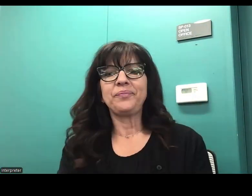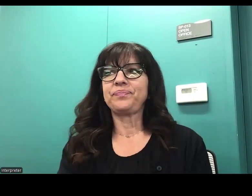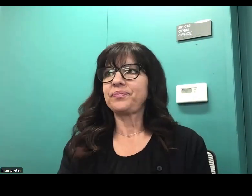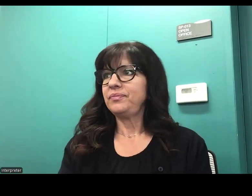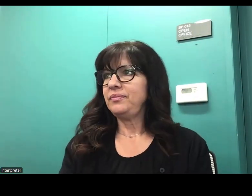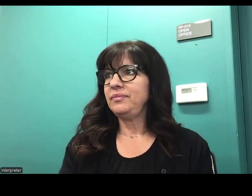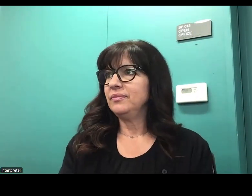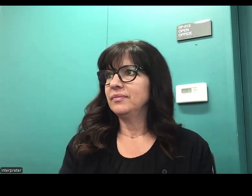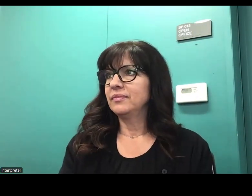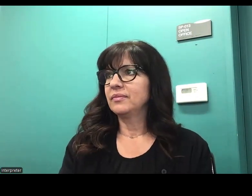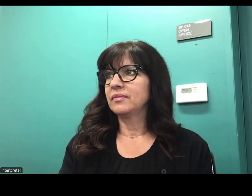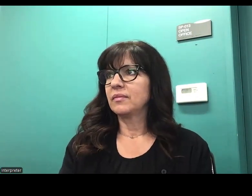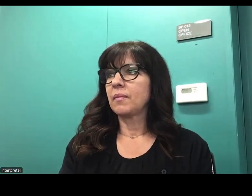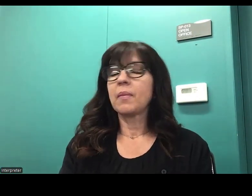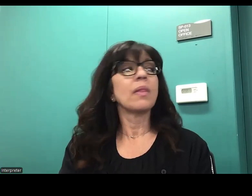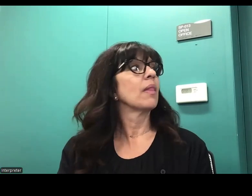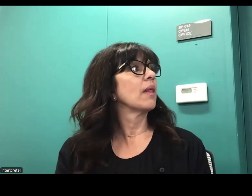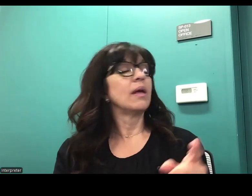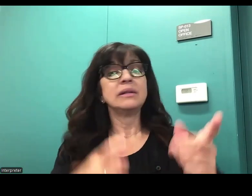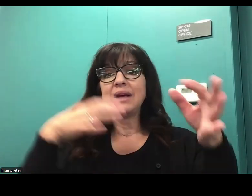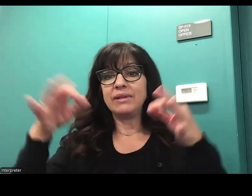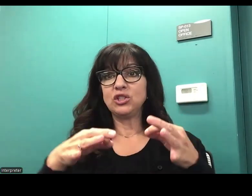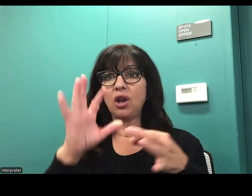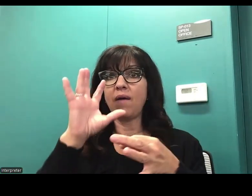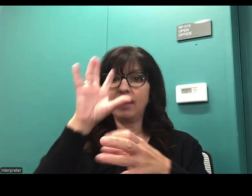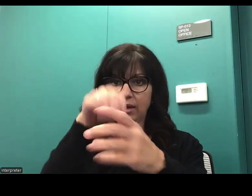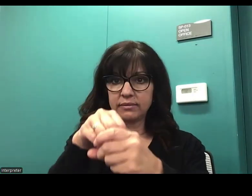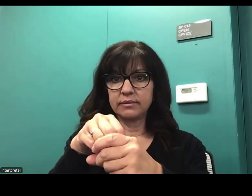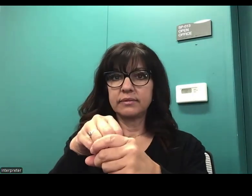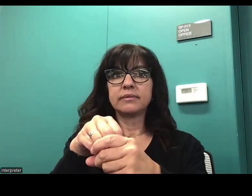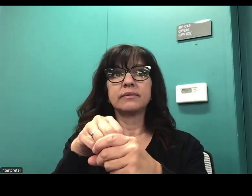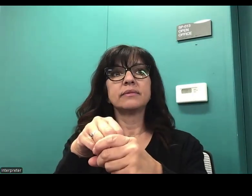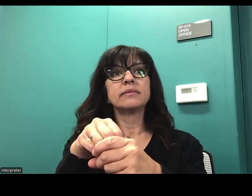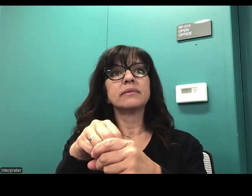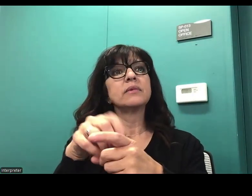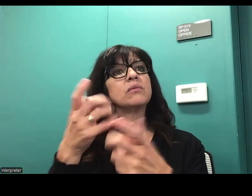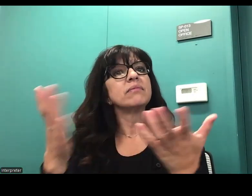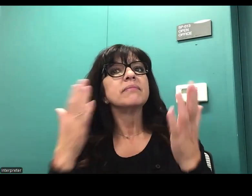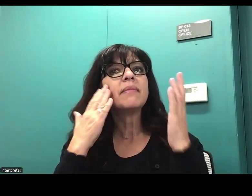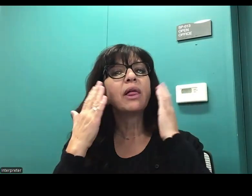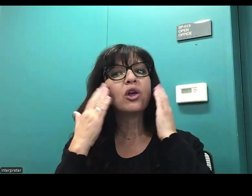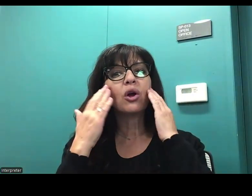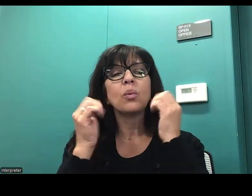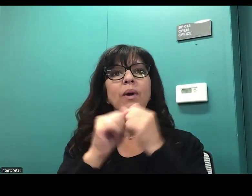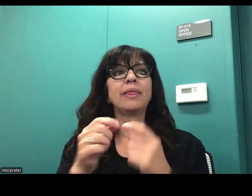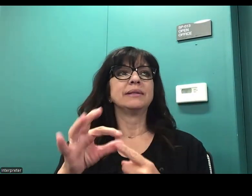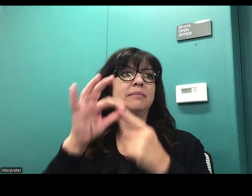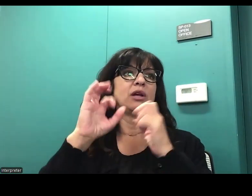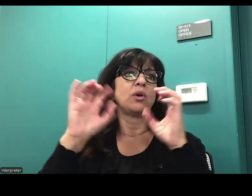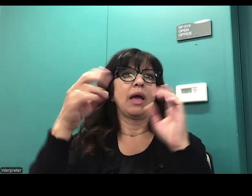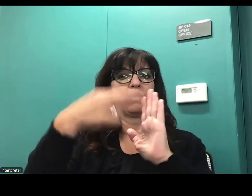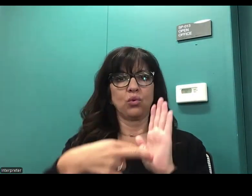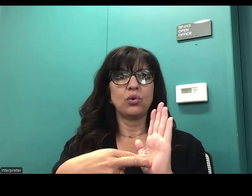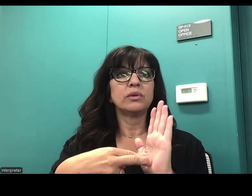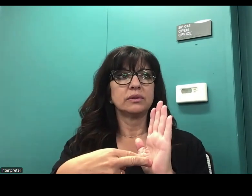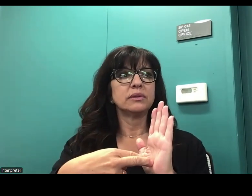Okay. This is the definition of inclusion. You're probably familiar with the special ed rules. They